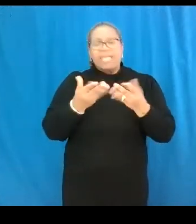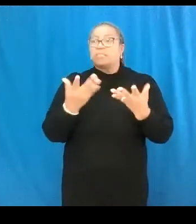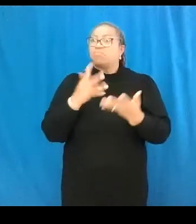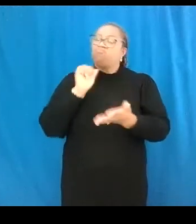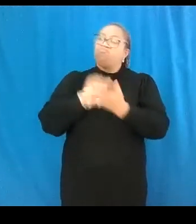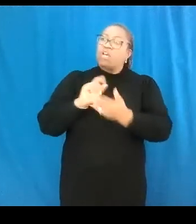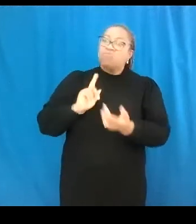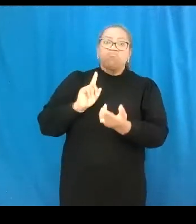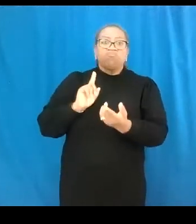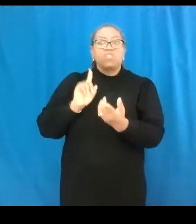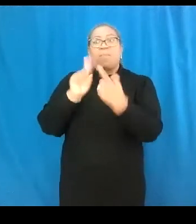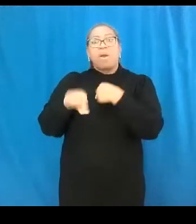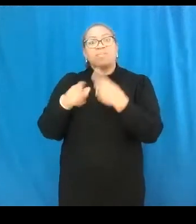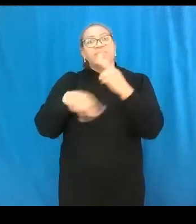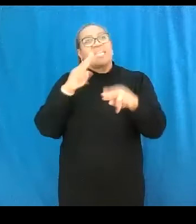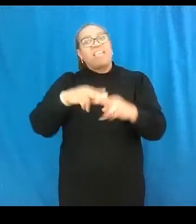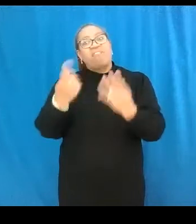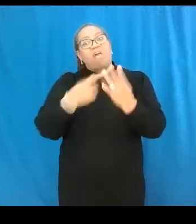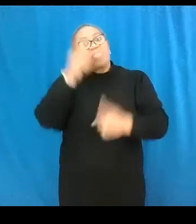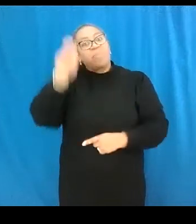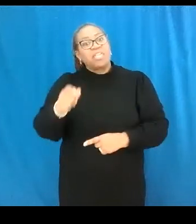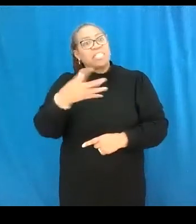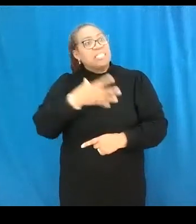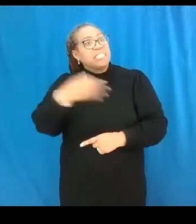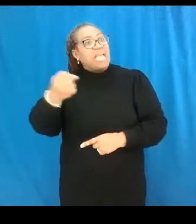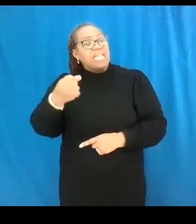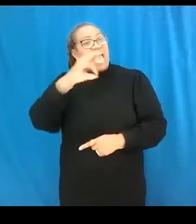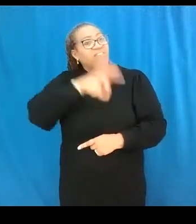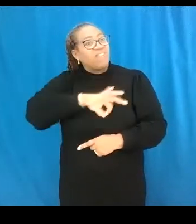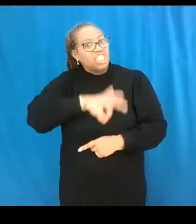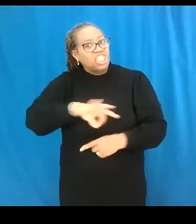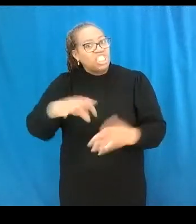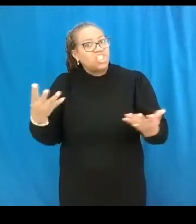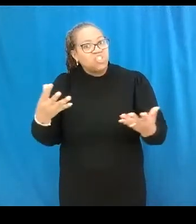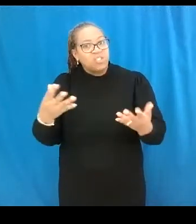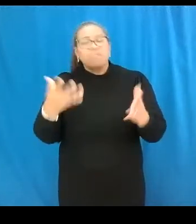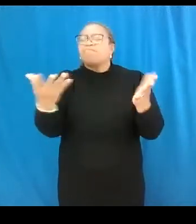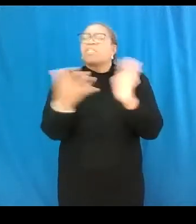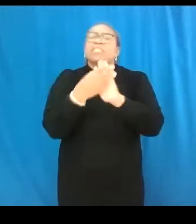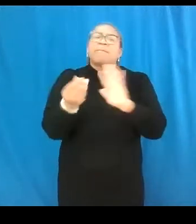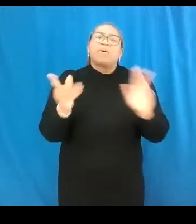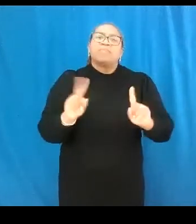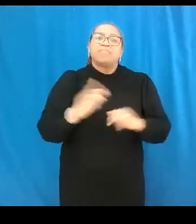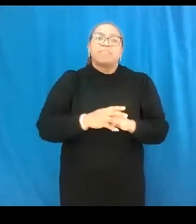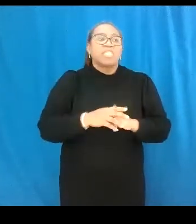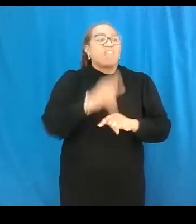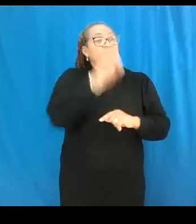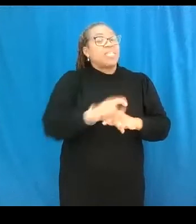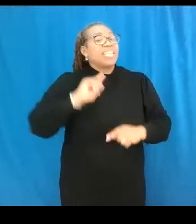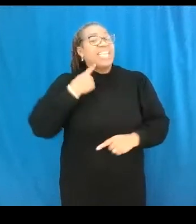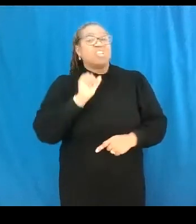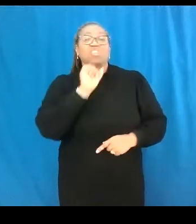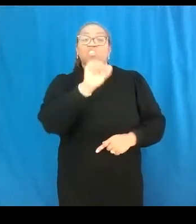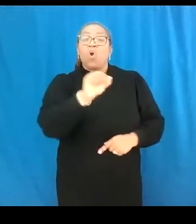took advantage of them. For example, let's say if someone killed your animal, it was